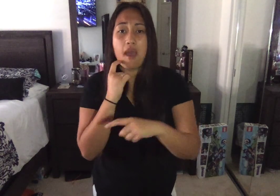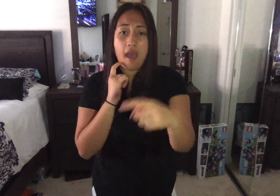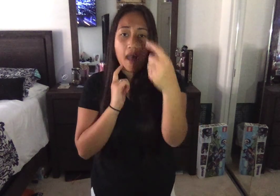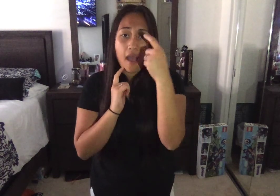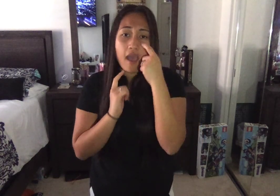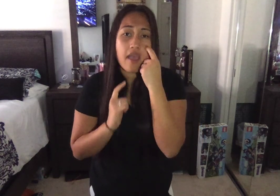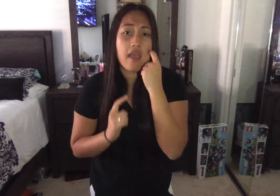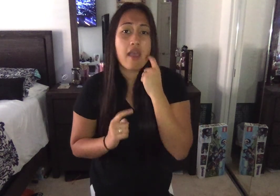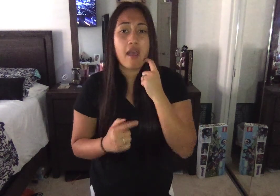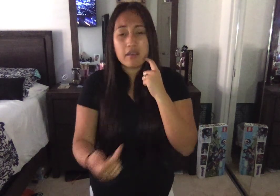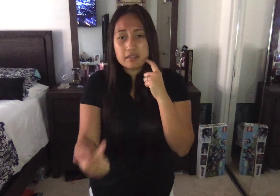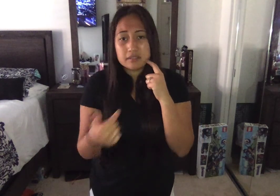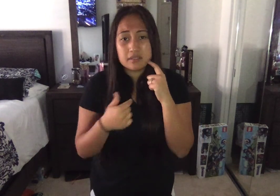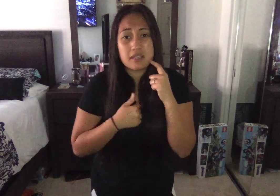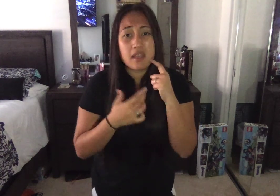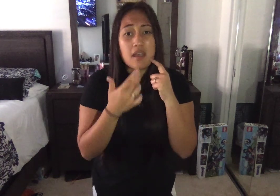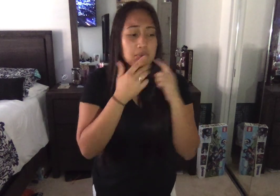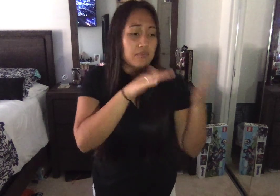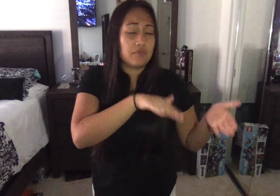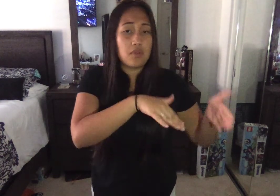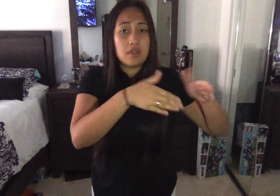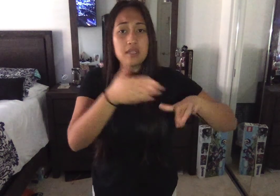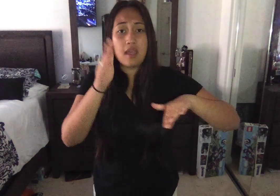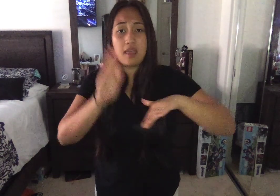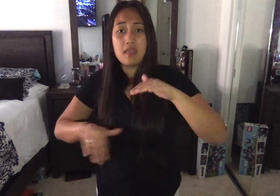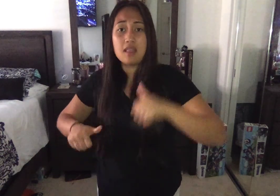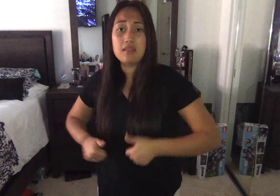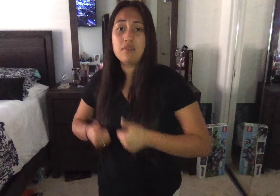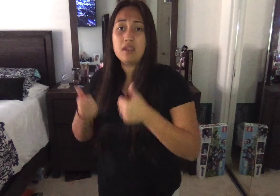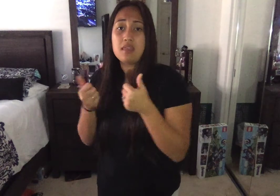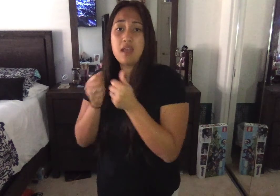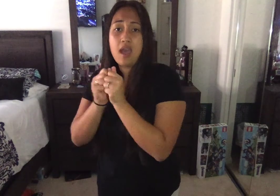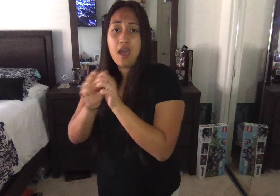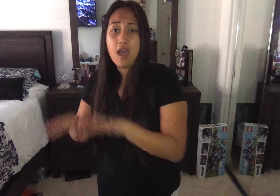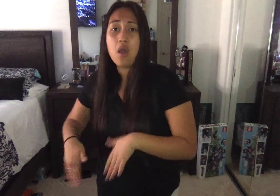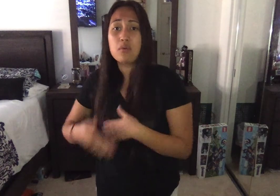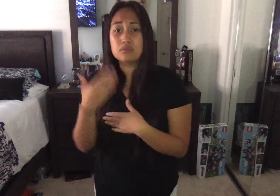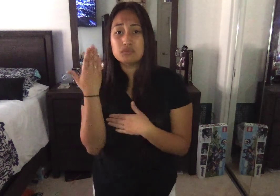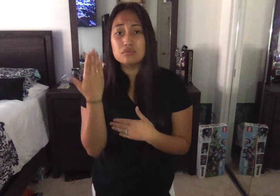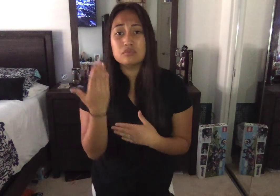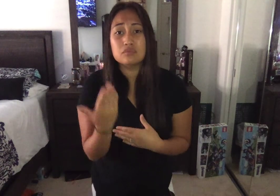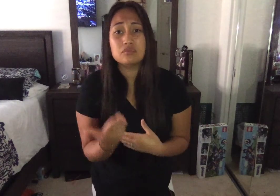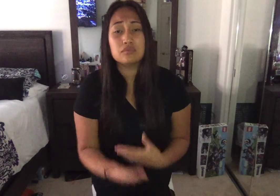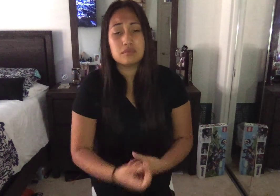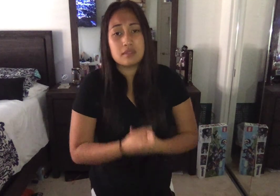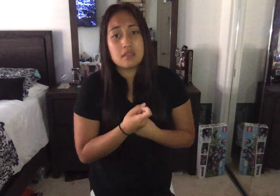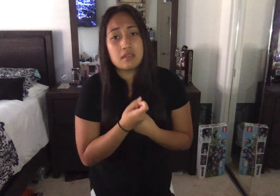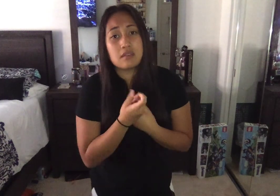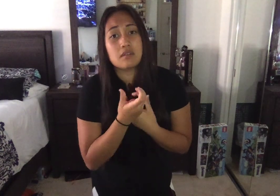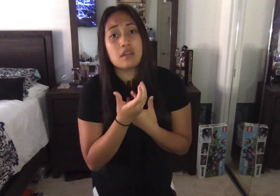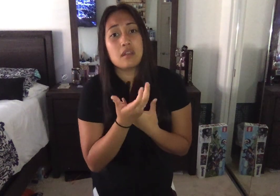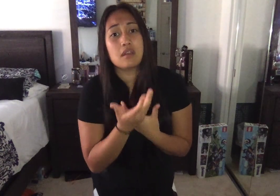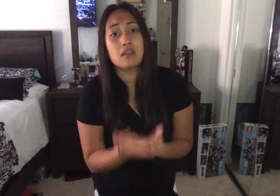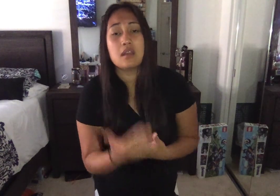I'd rather die than live without you I'll give you all of me,